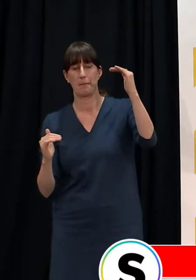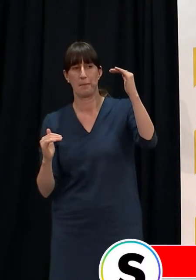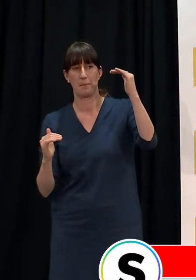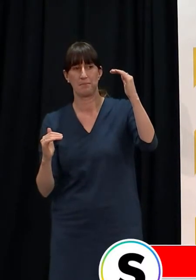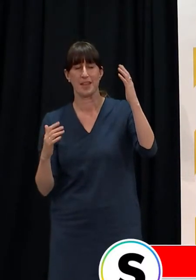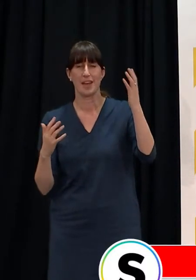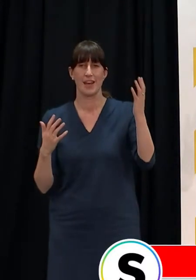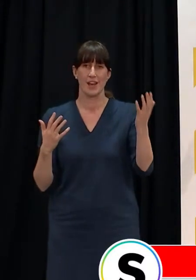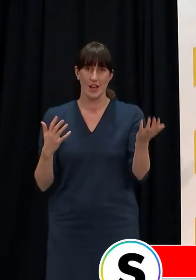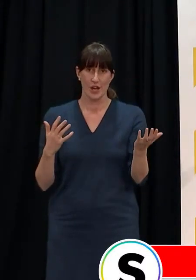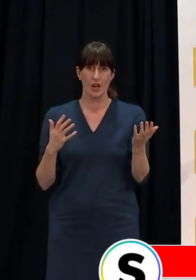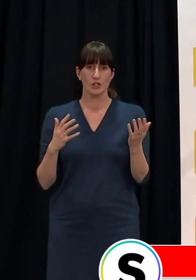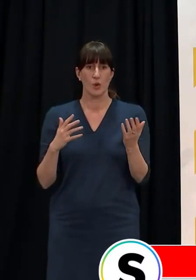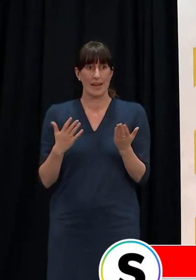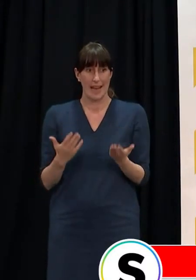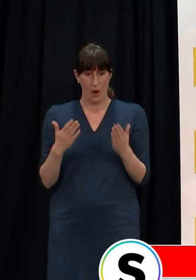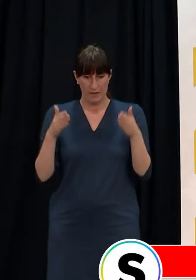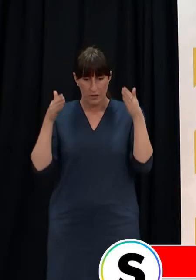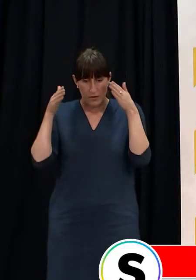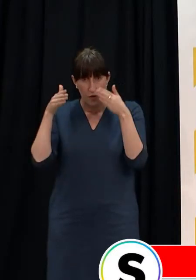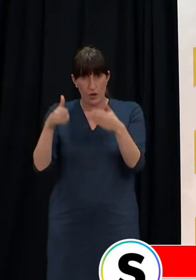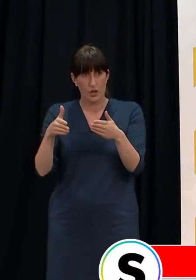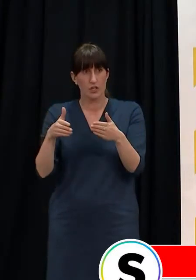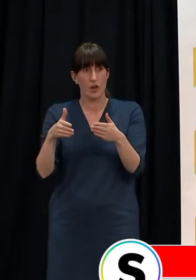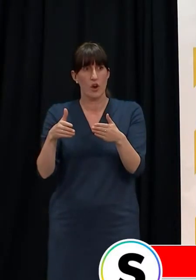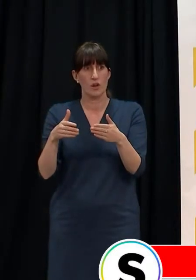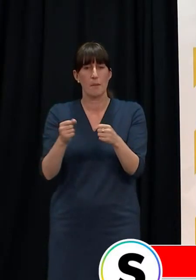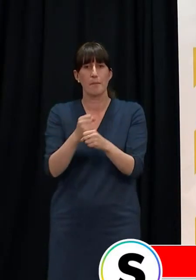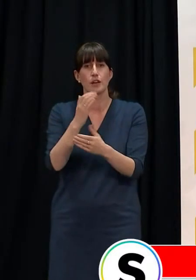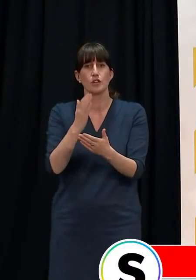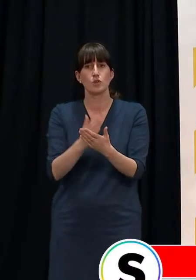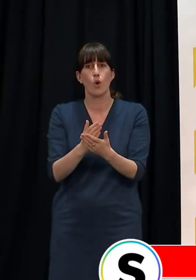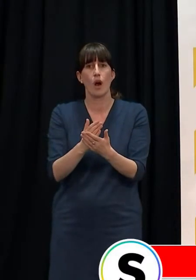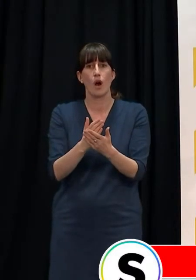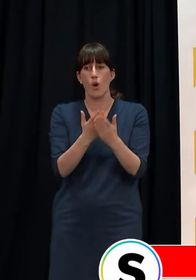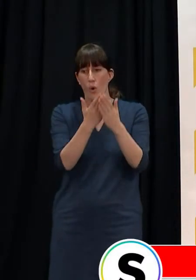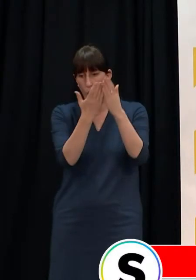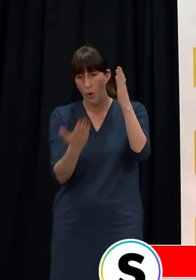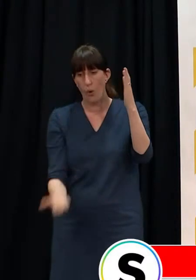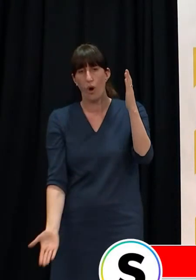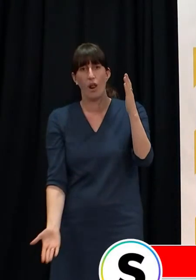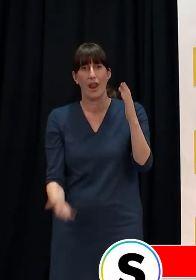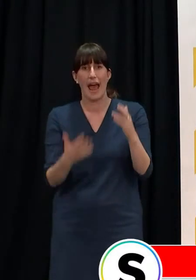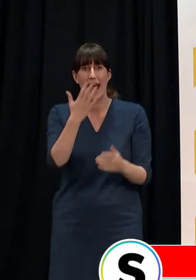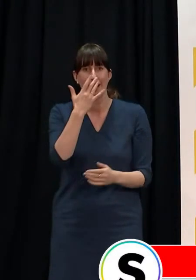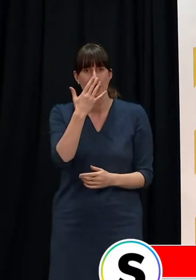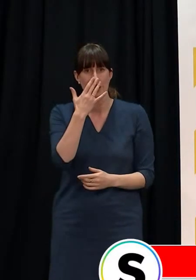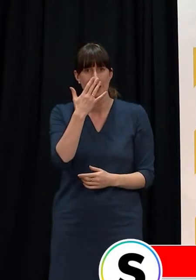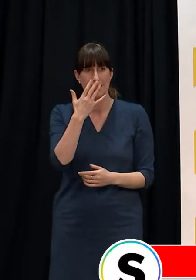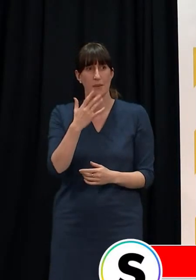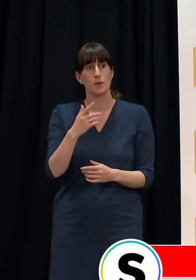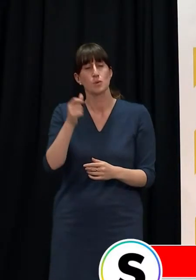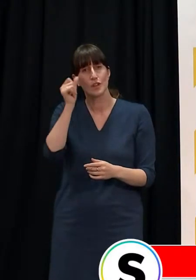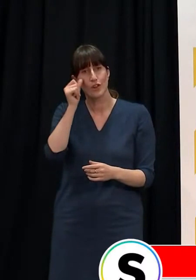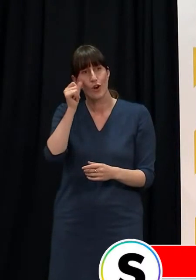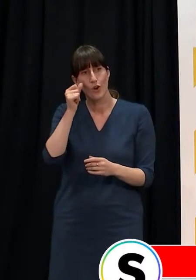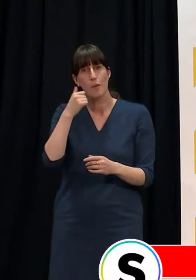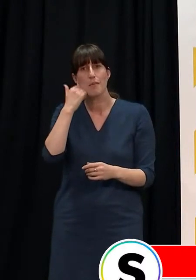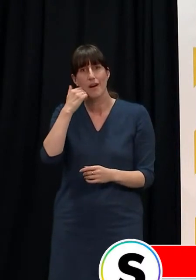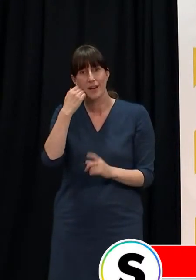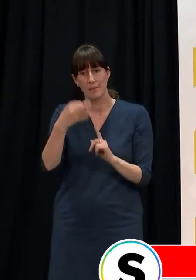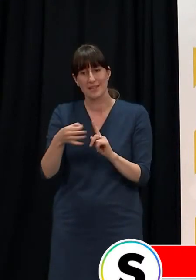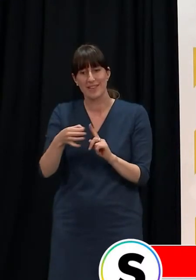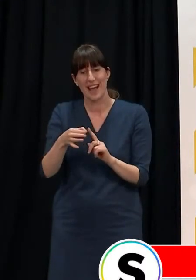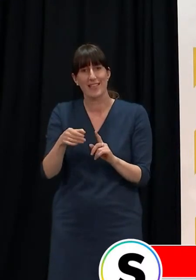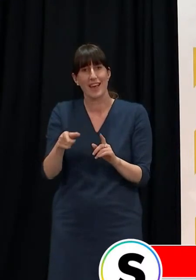get high rates of uptake right down through the age groups, and particularly because we know they have younger populations for Māori and Pacifica, and